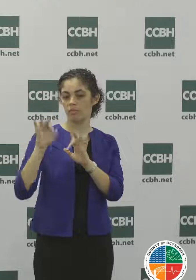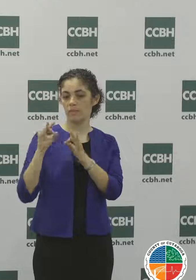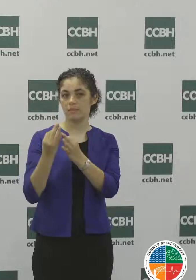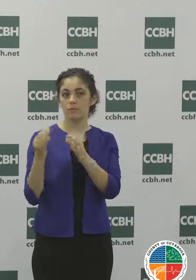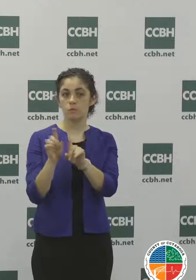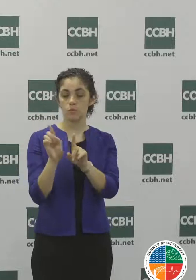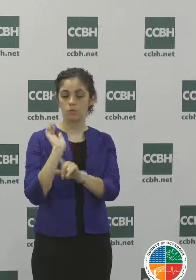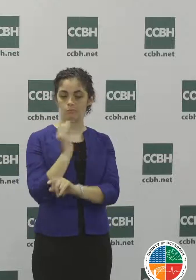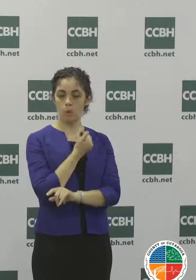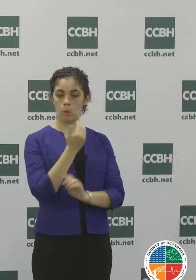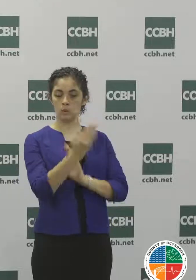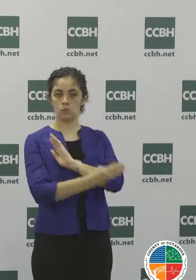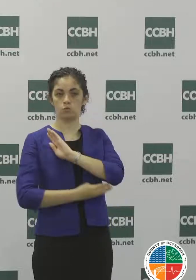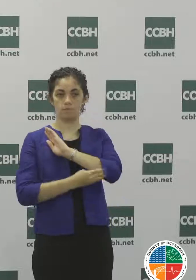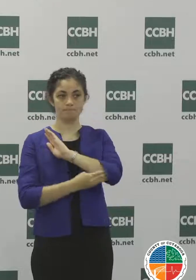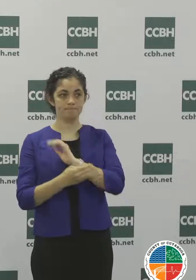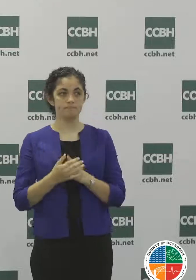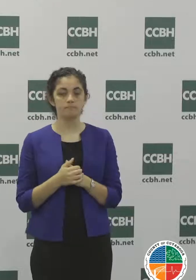and to our country.